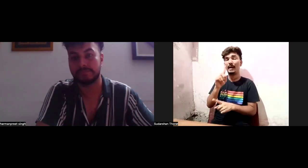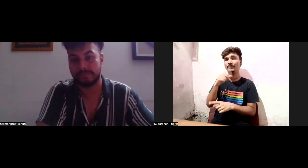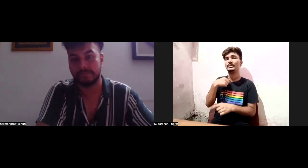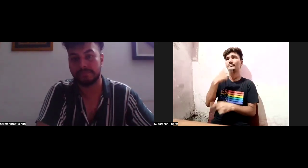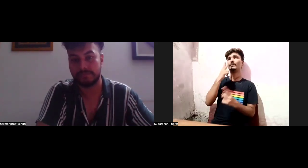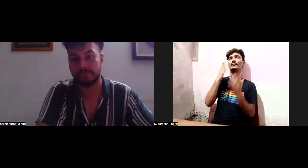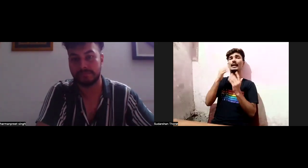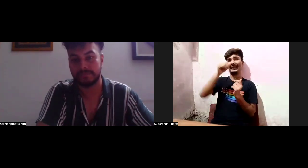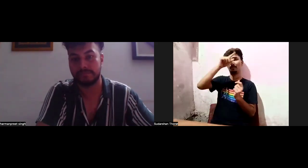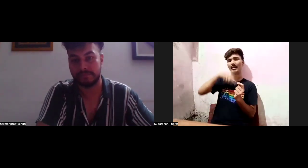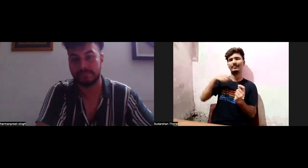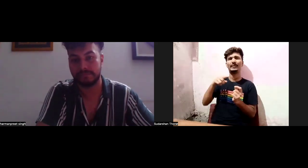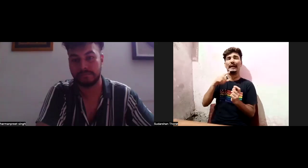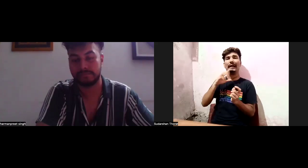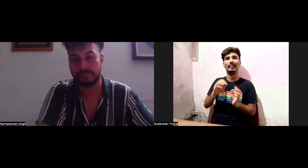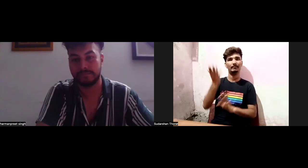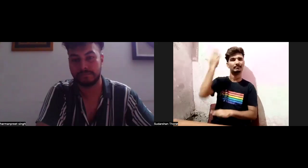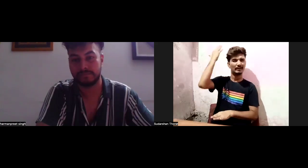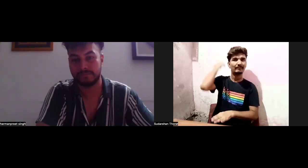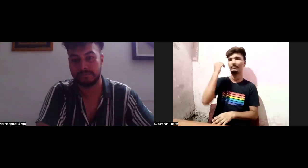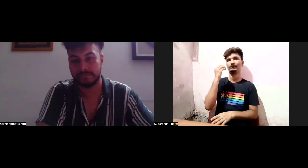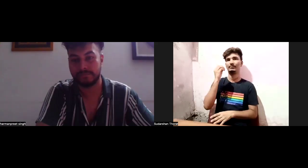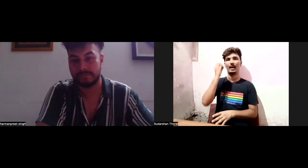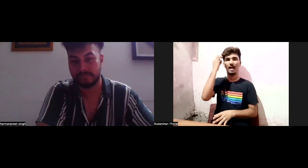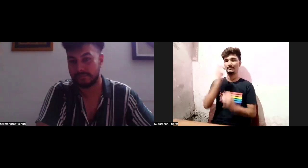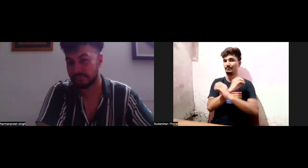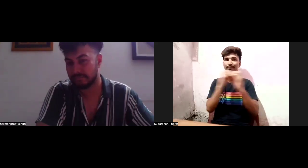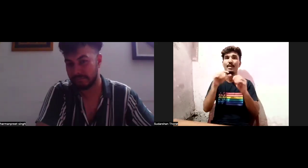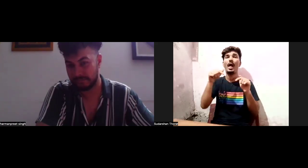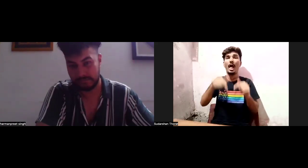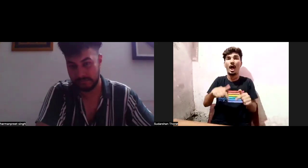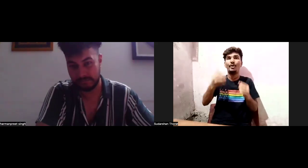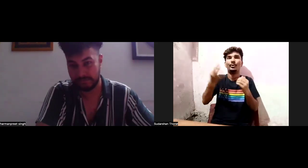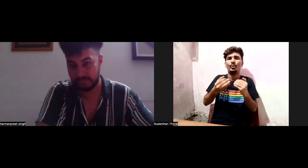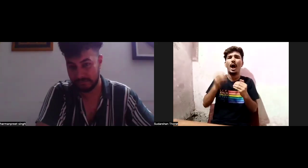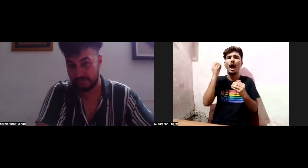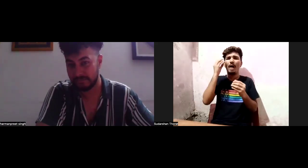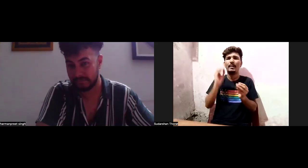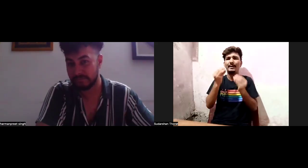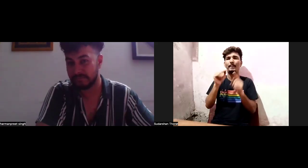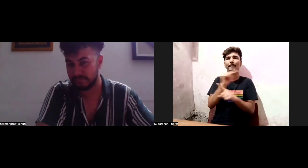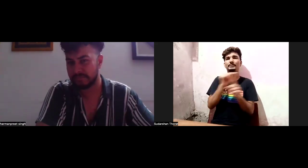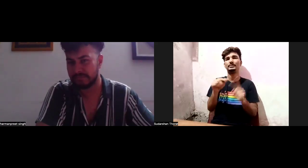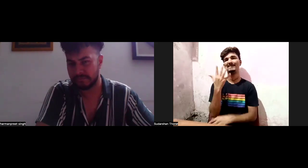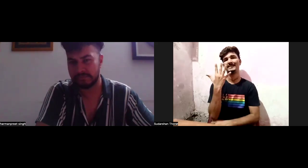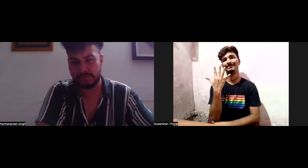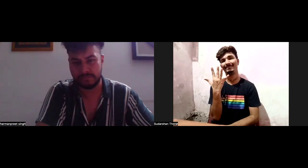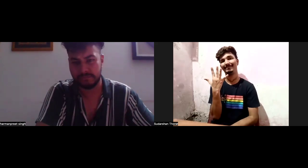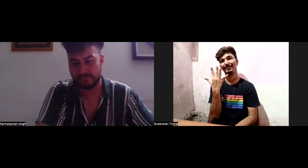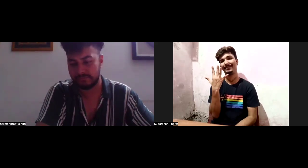underconfident. But it's better to spread across the awareness. I've seen in India earlier there were no awareness at all,